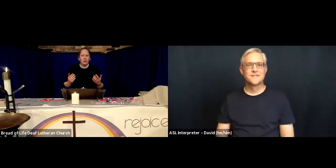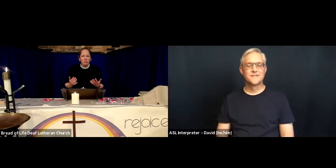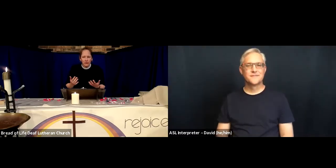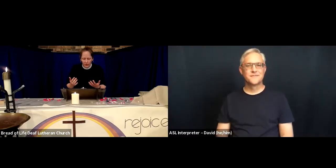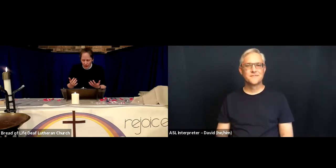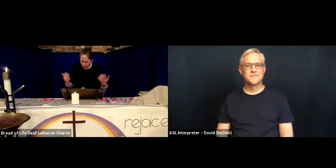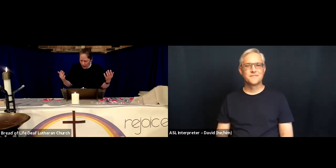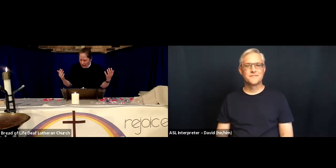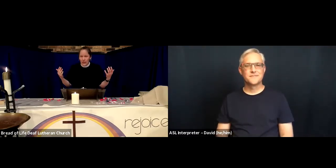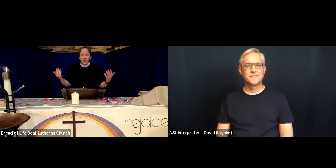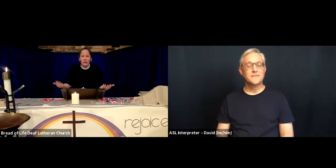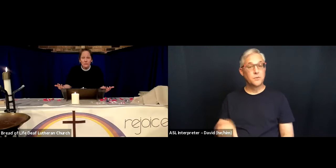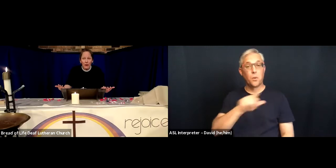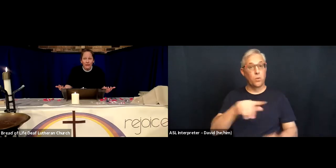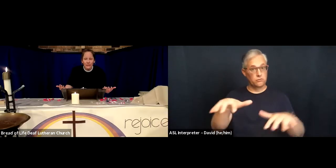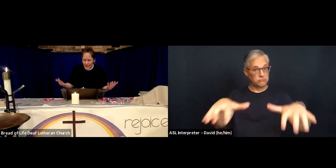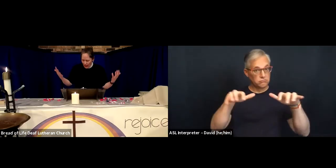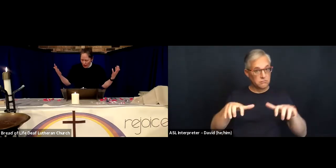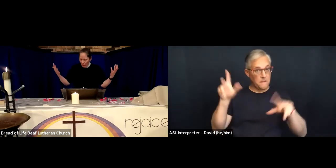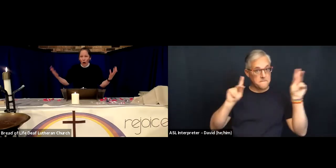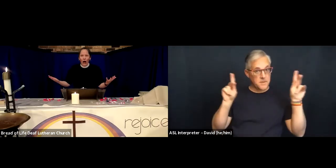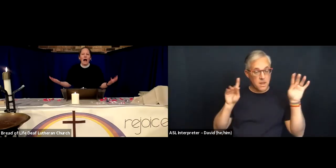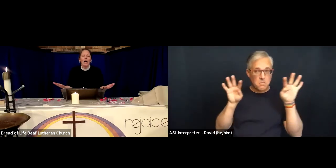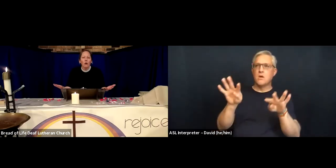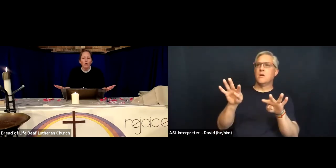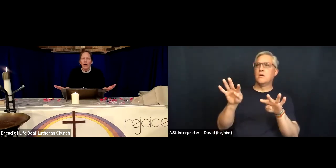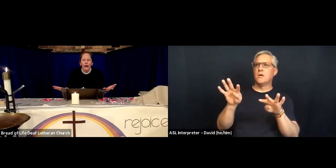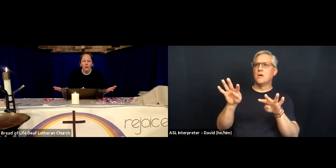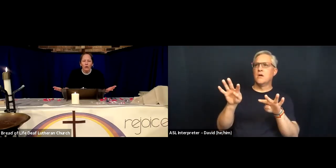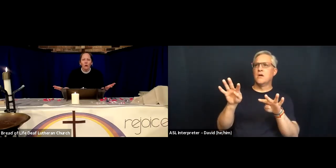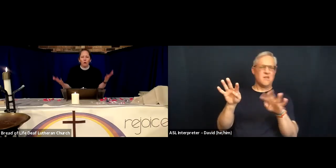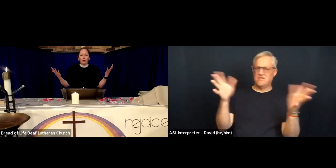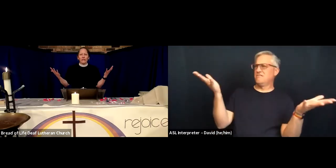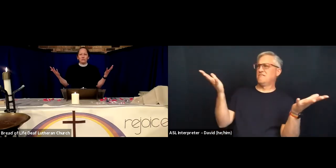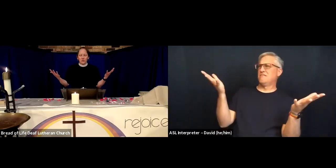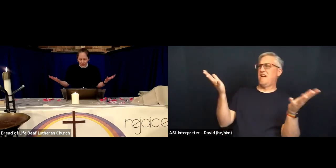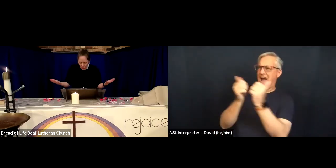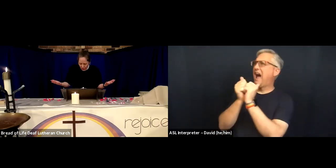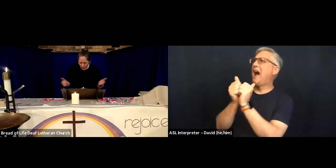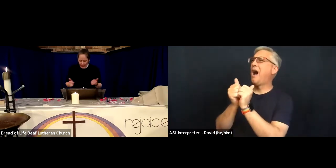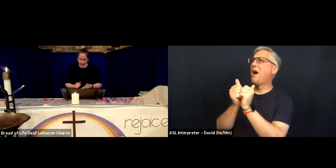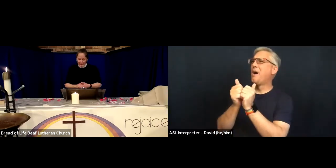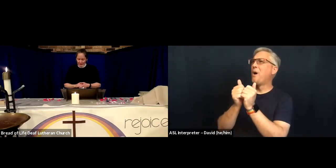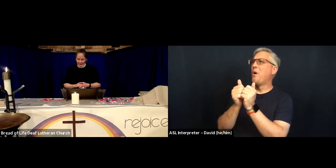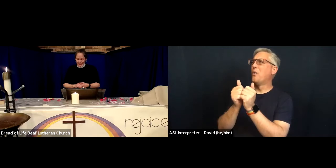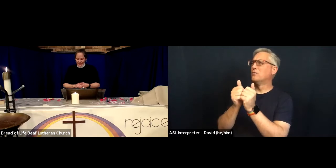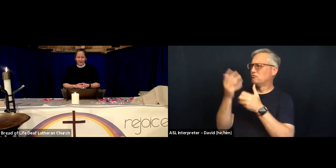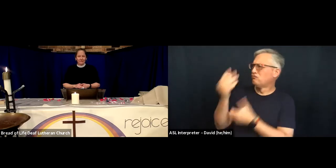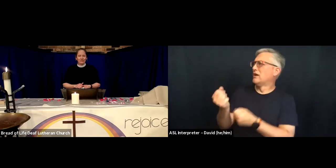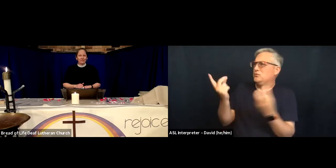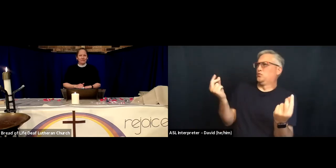So the people in the crowd, they responded, they said, how? What are we supposed to do?